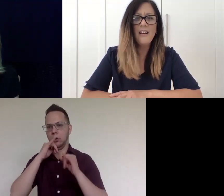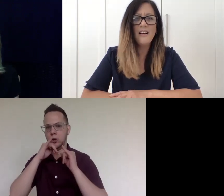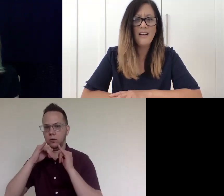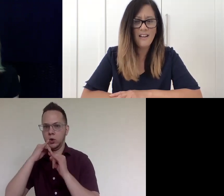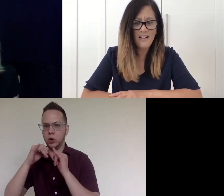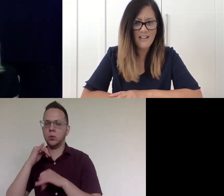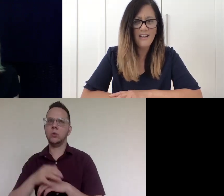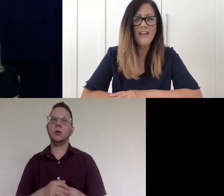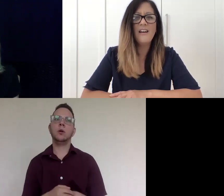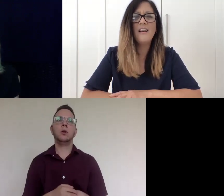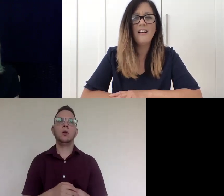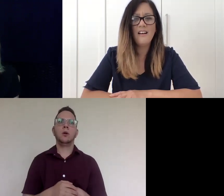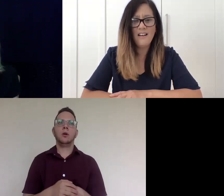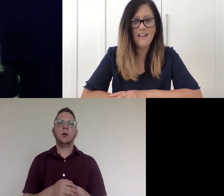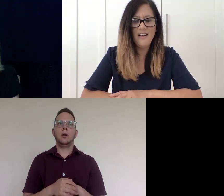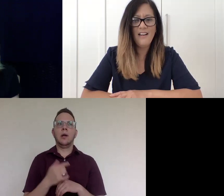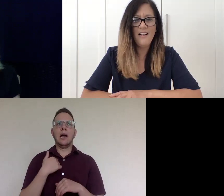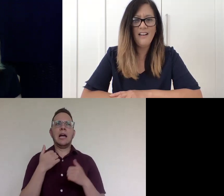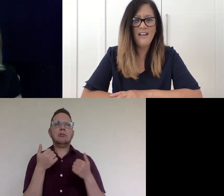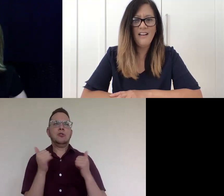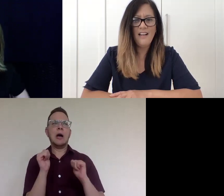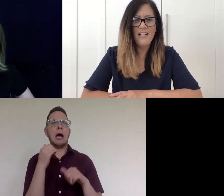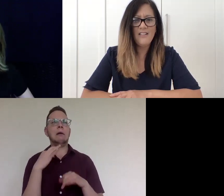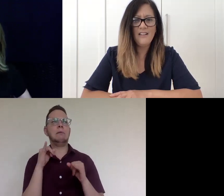between undergrad and applying for medical school,